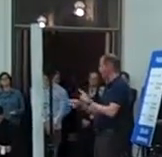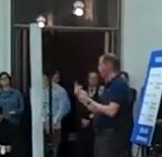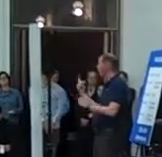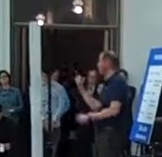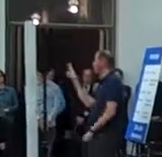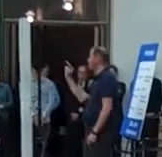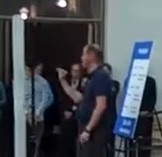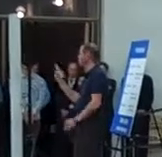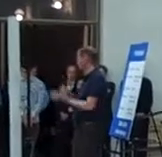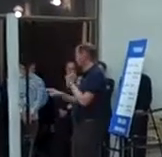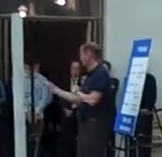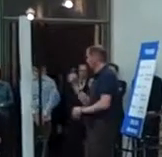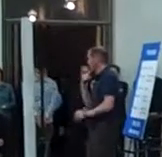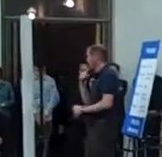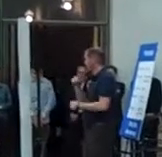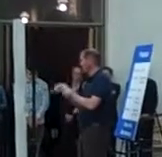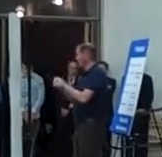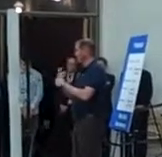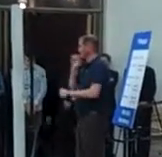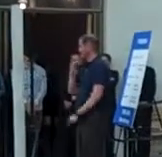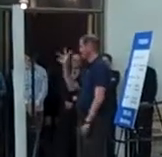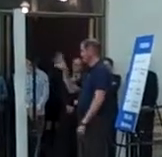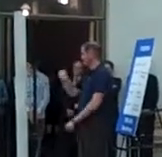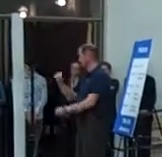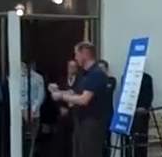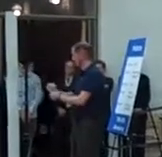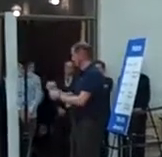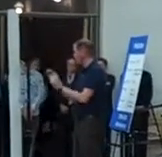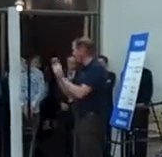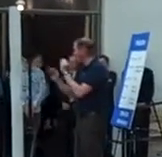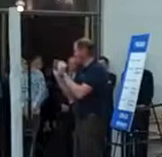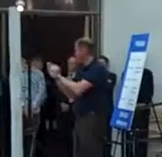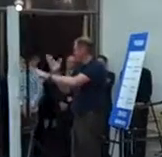said about the last 6+ years.